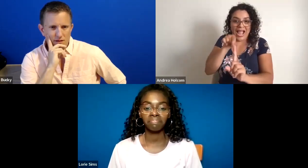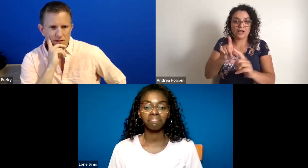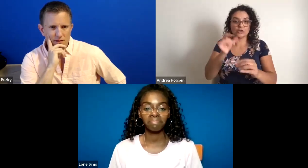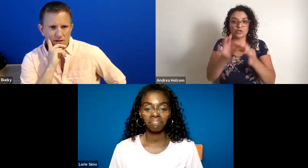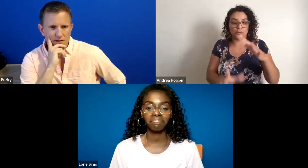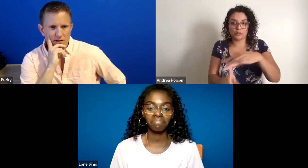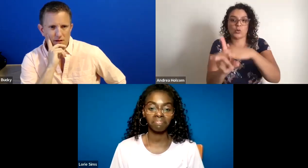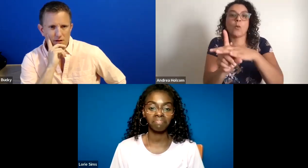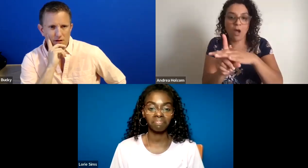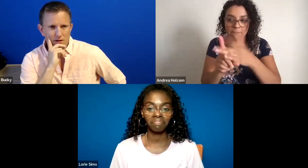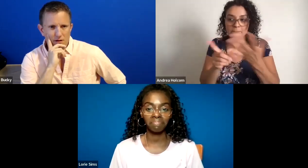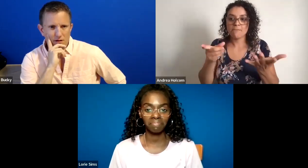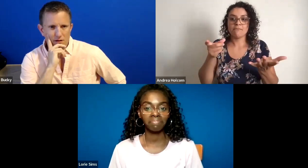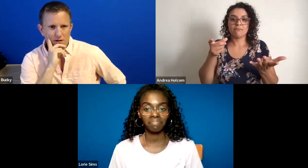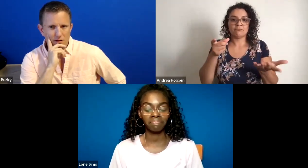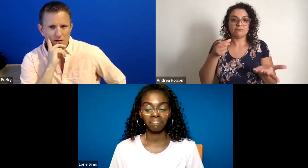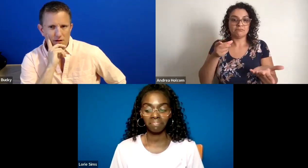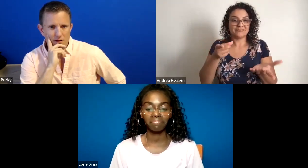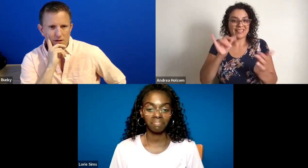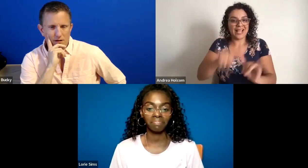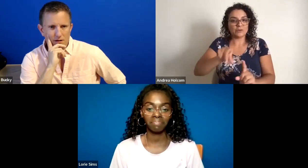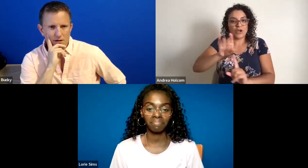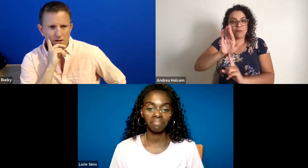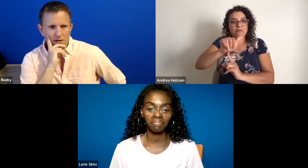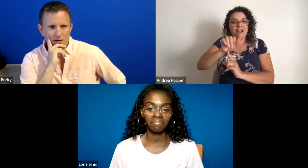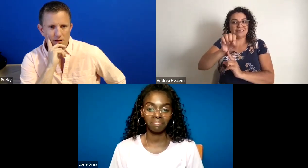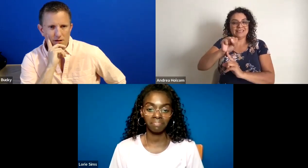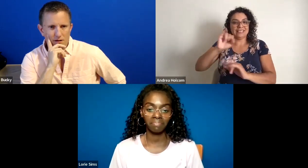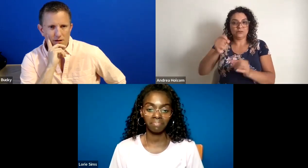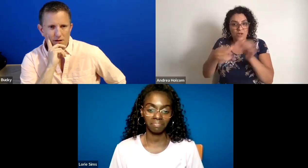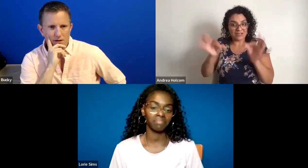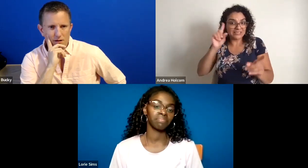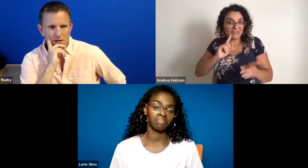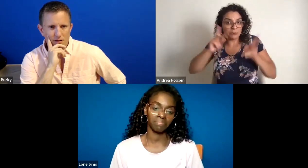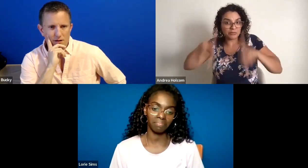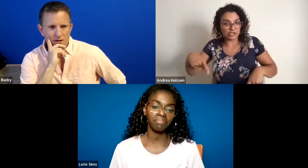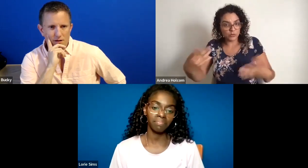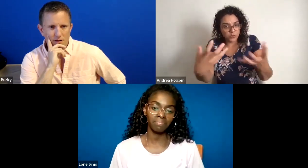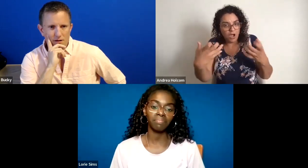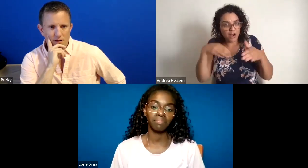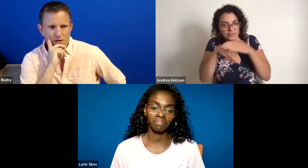protest against BIPOC interpreters, and you are a BIPOC interpreter. So that's where the biases are